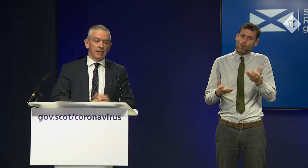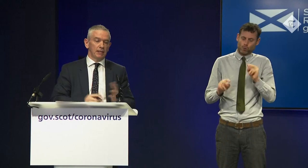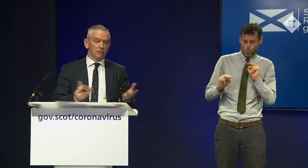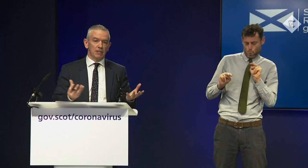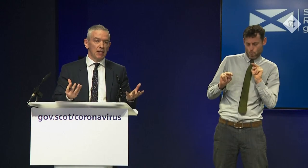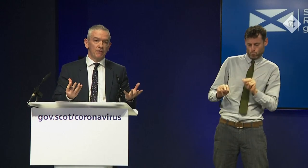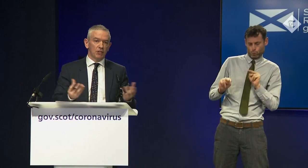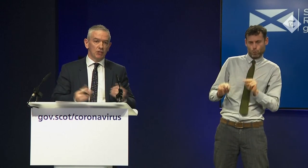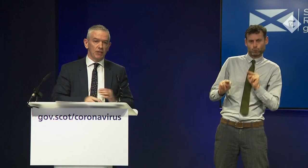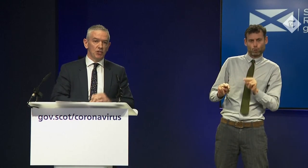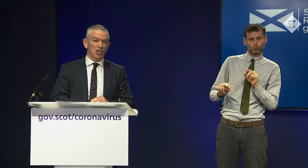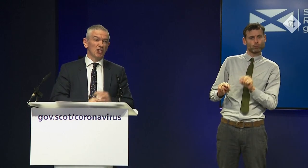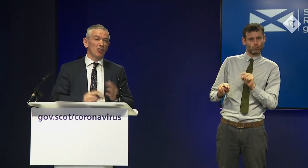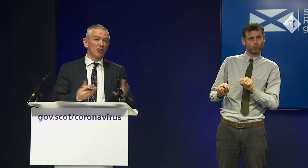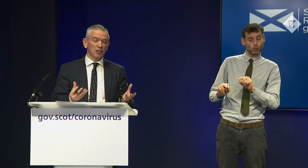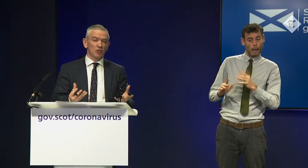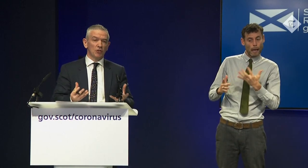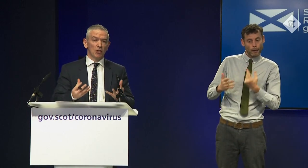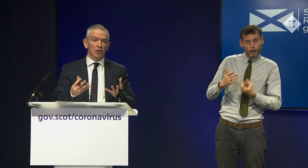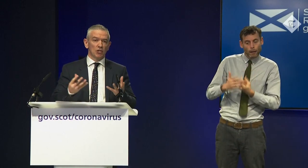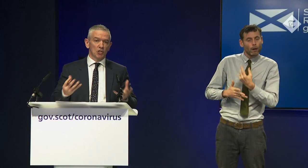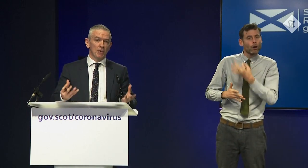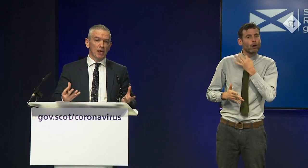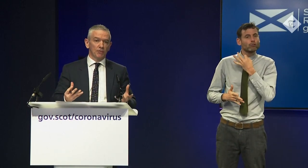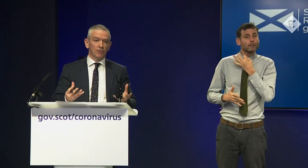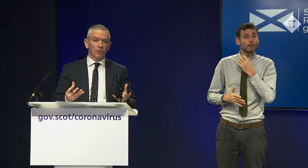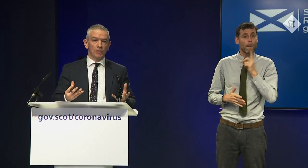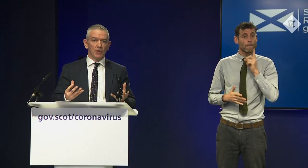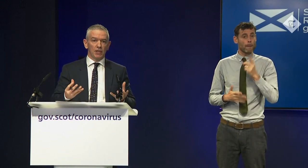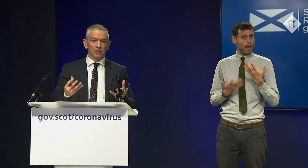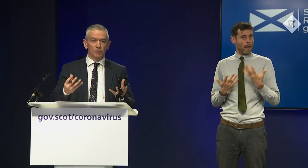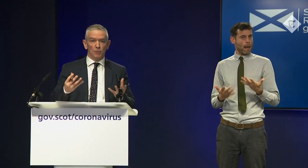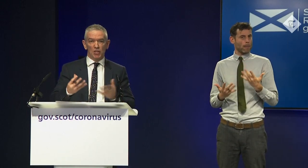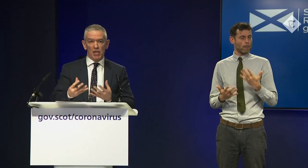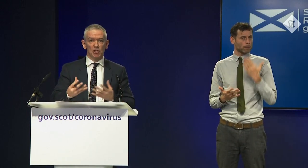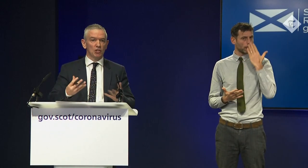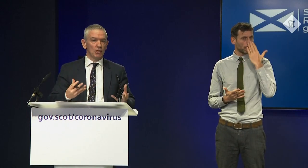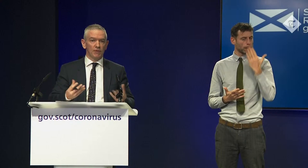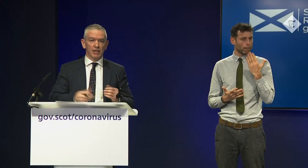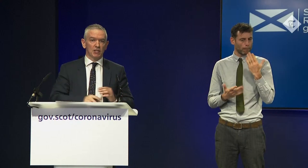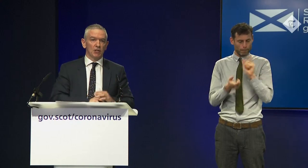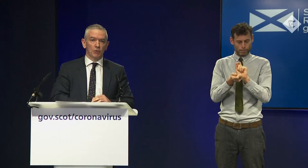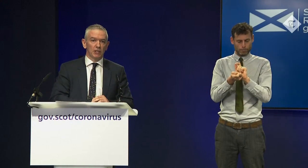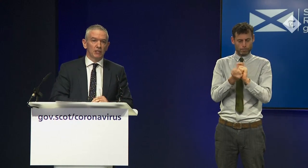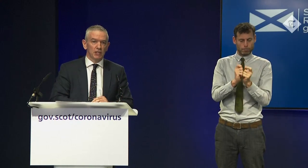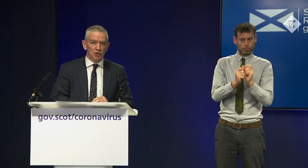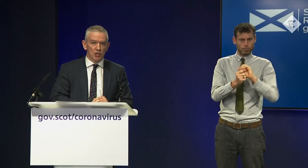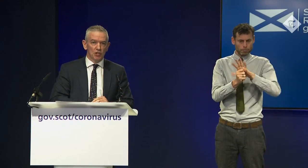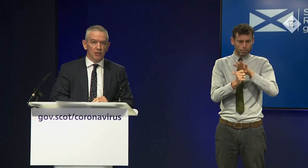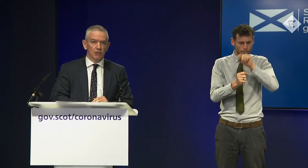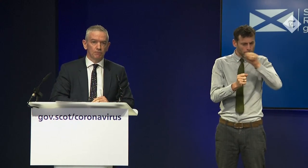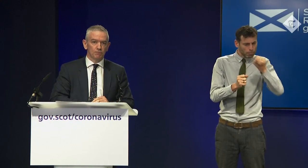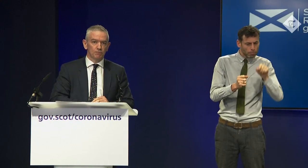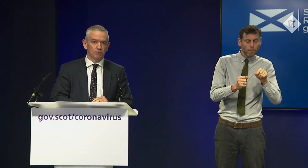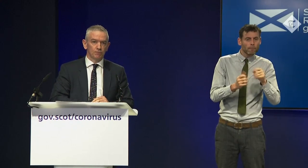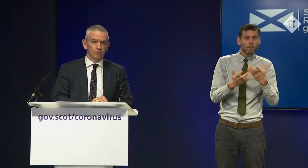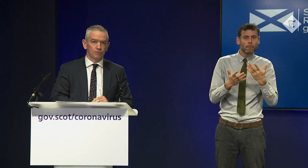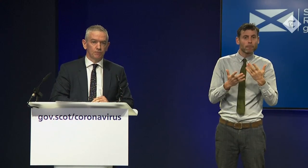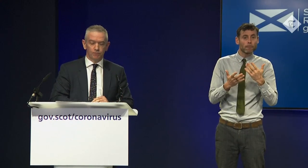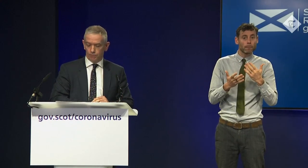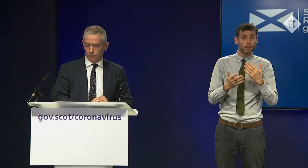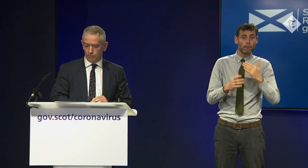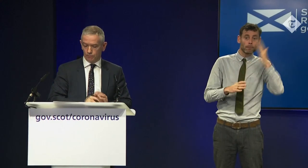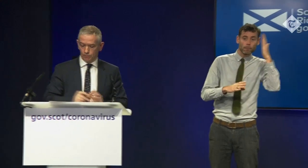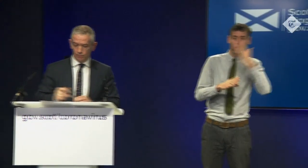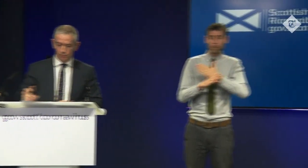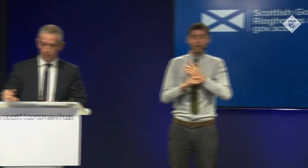no evidence of any change, and nothing to suspect from the mutations in the virus that it would lead to any change either.